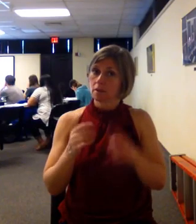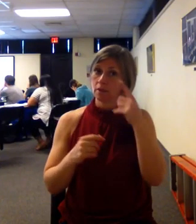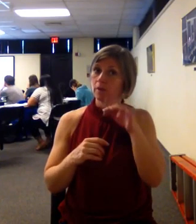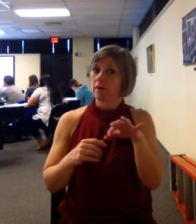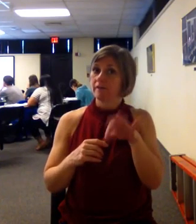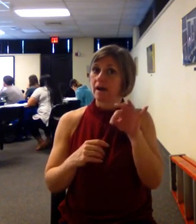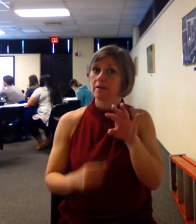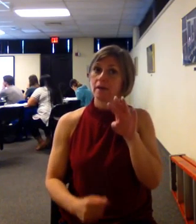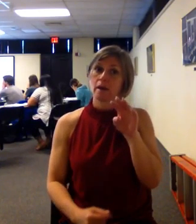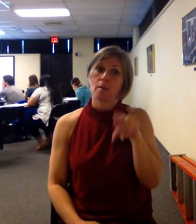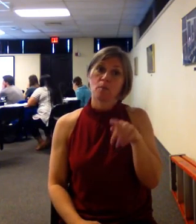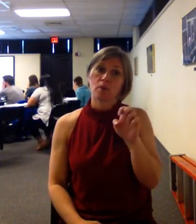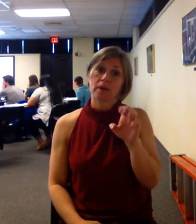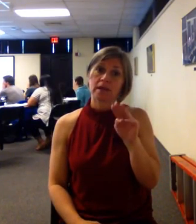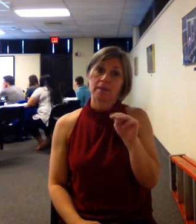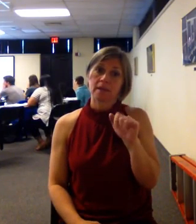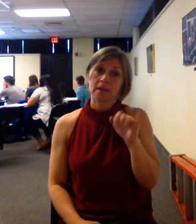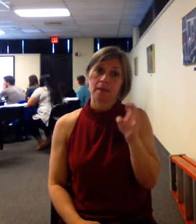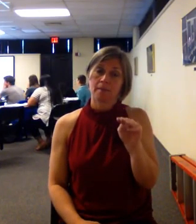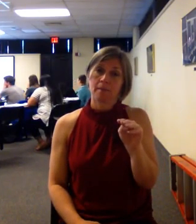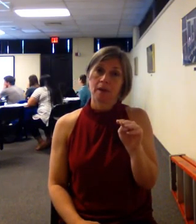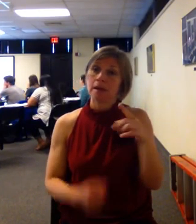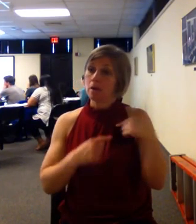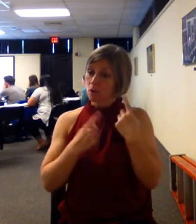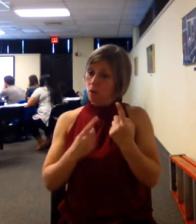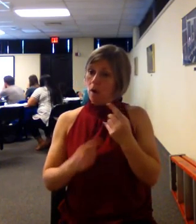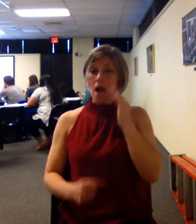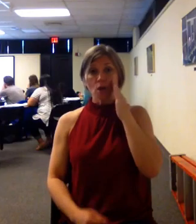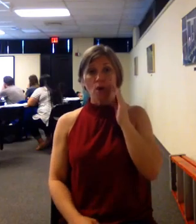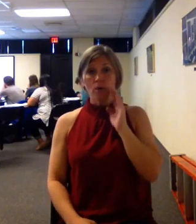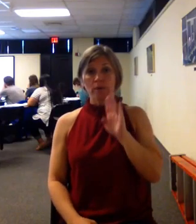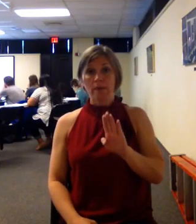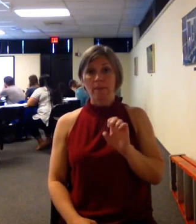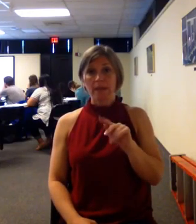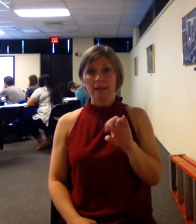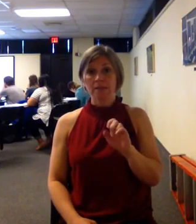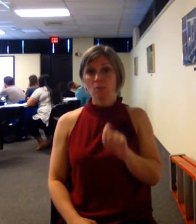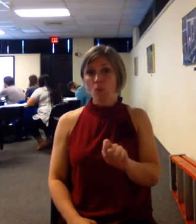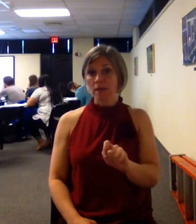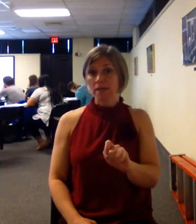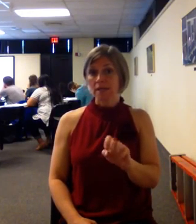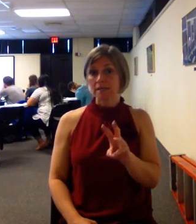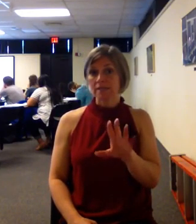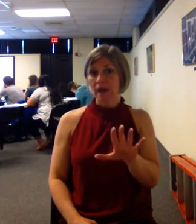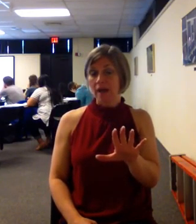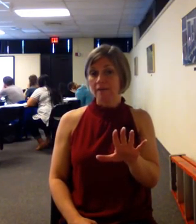market premium. So far I know the beta is 0.65. They say